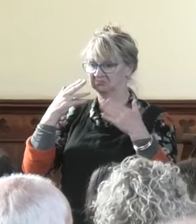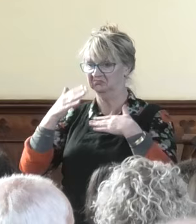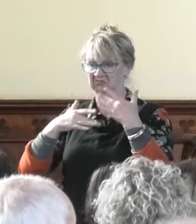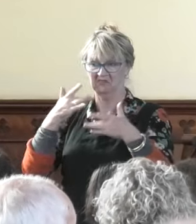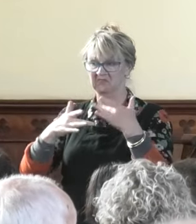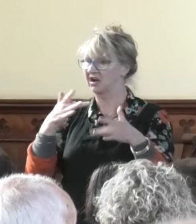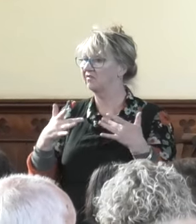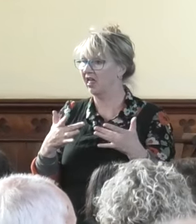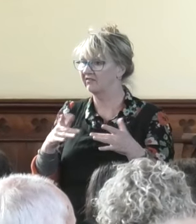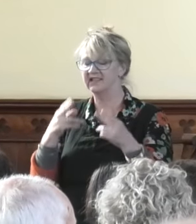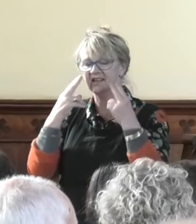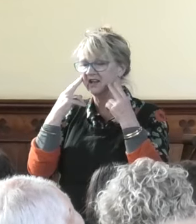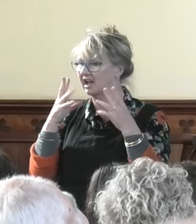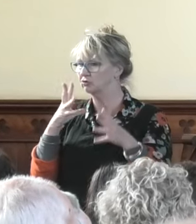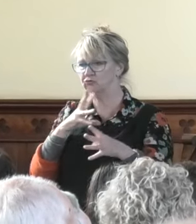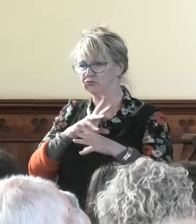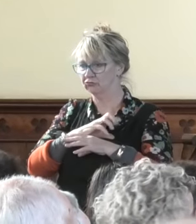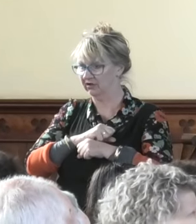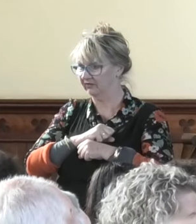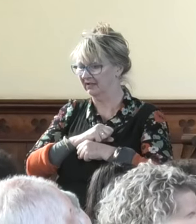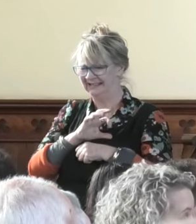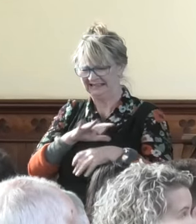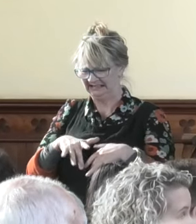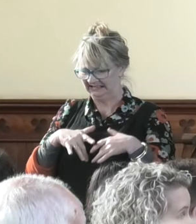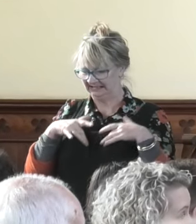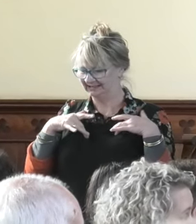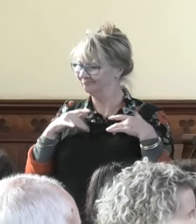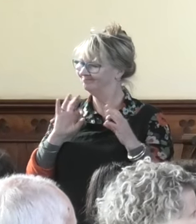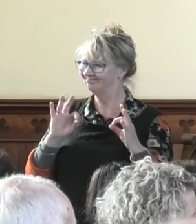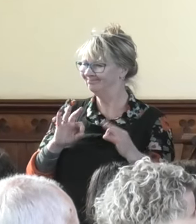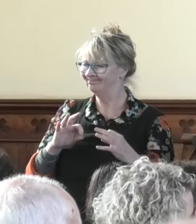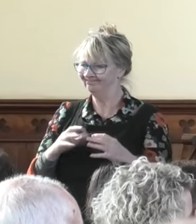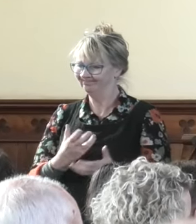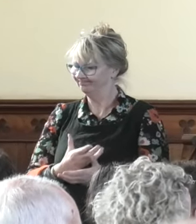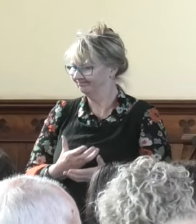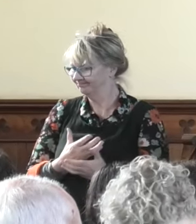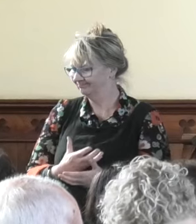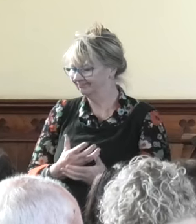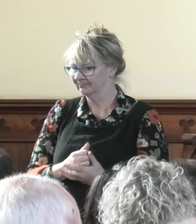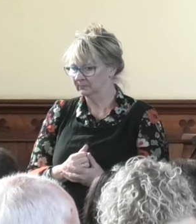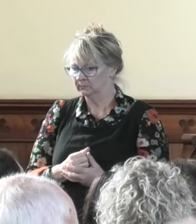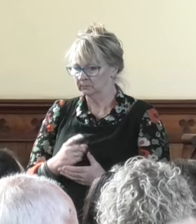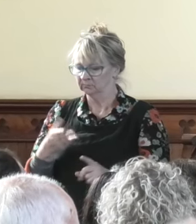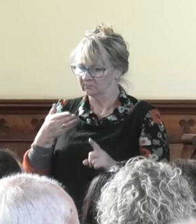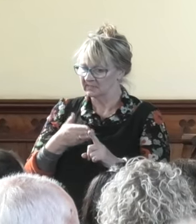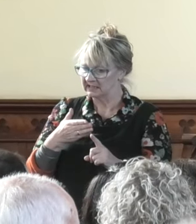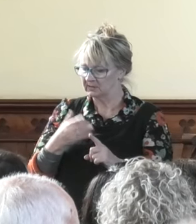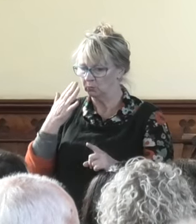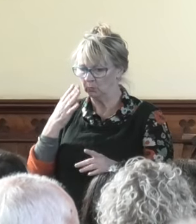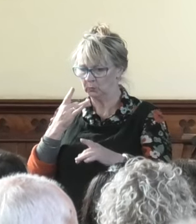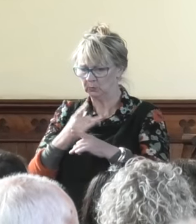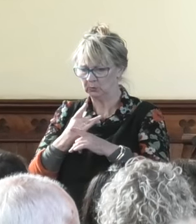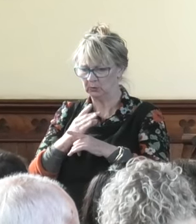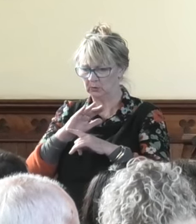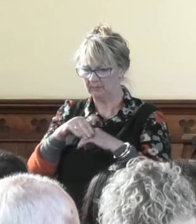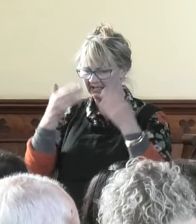grief. Grief is an unpleasant emotion that manifests itself in all sorts of ways, especially in the context